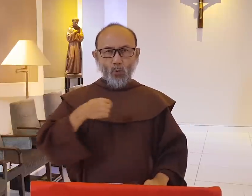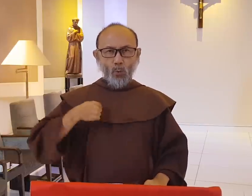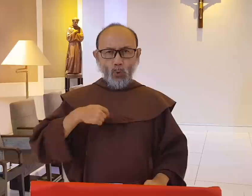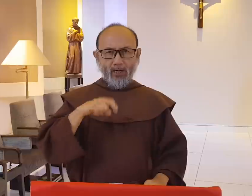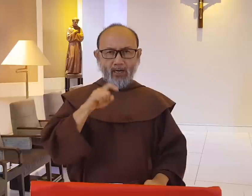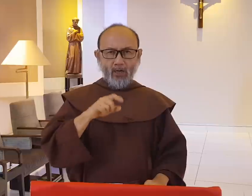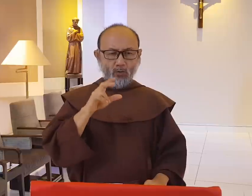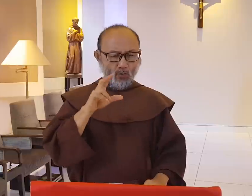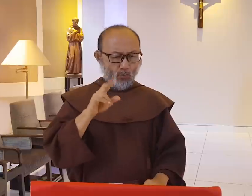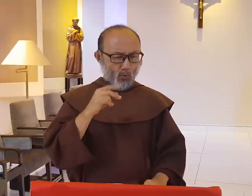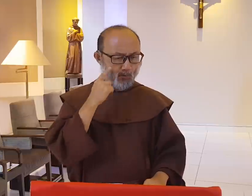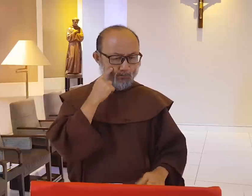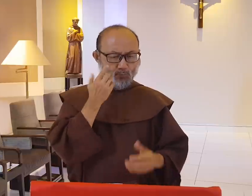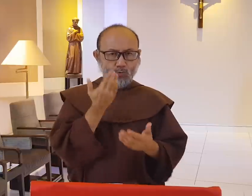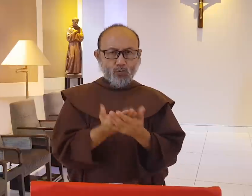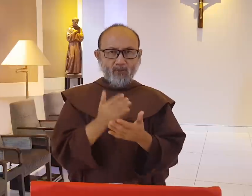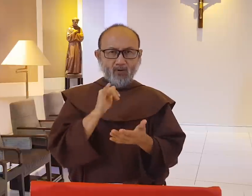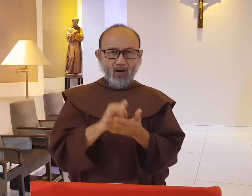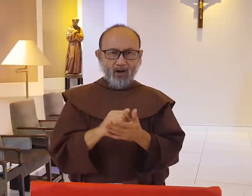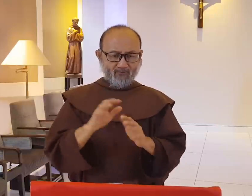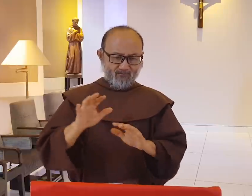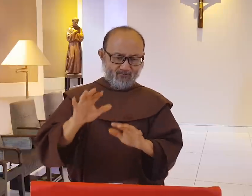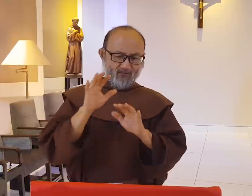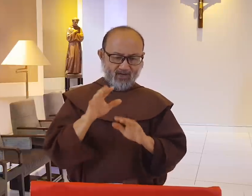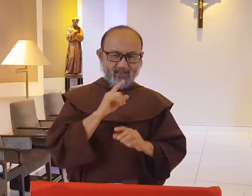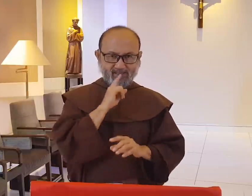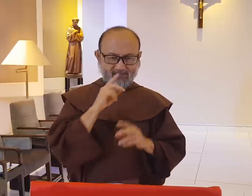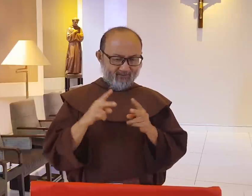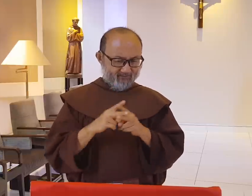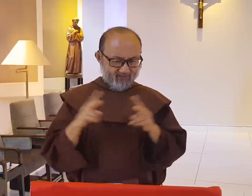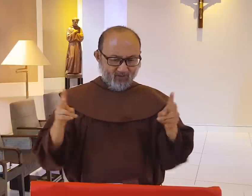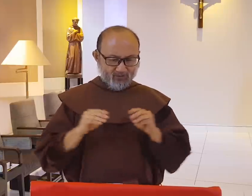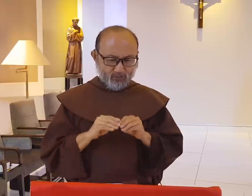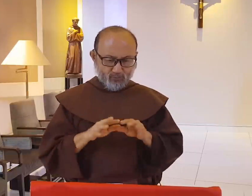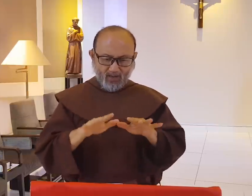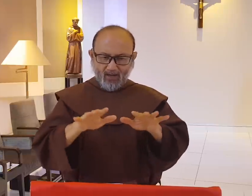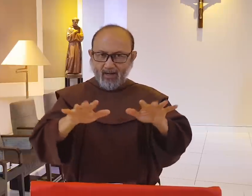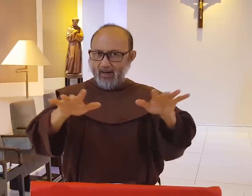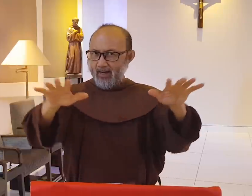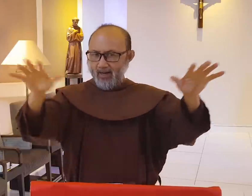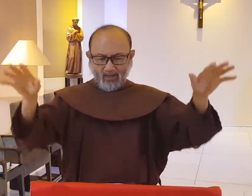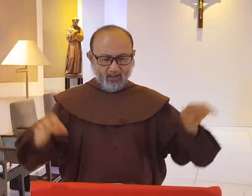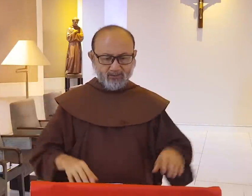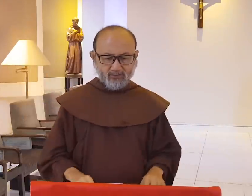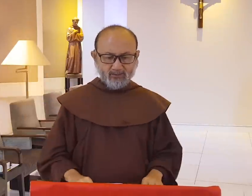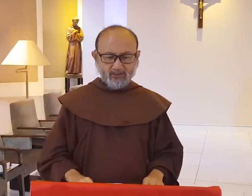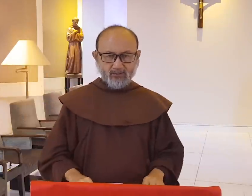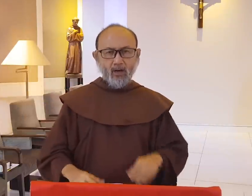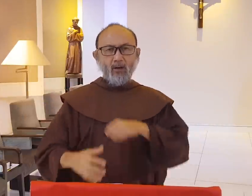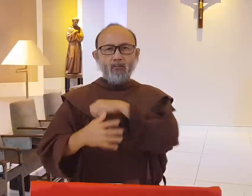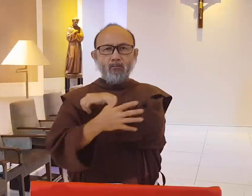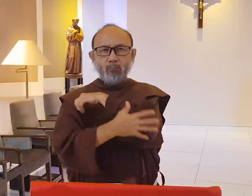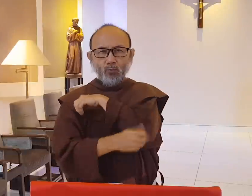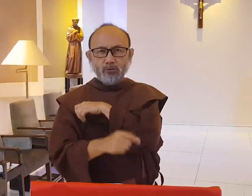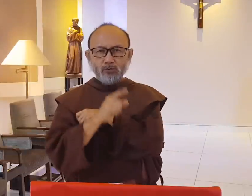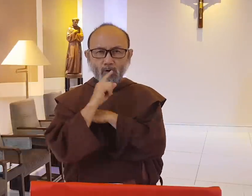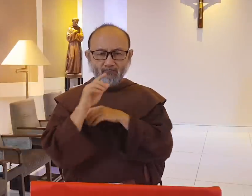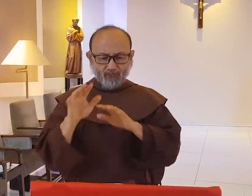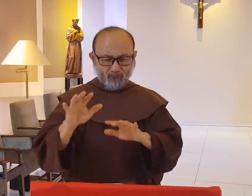We need no proof that fear is very widespread. The poor are